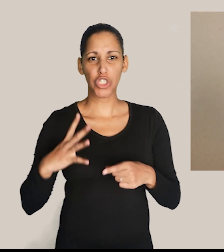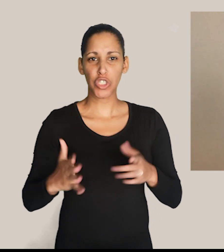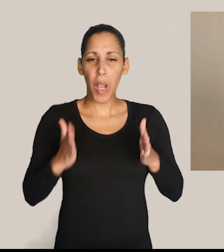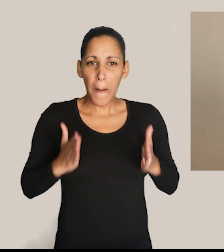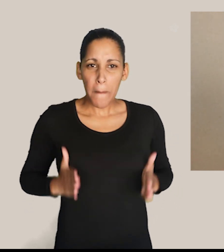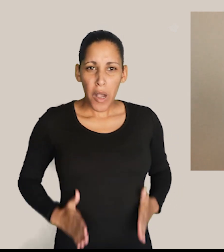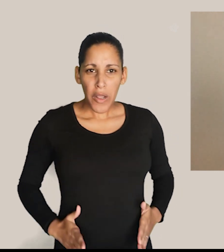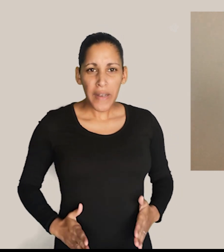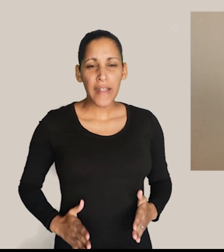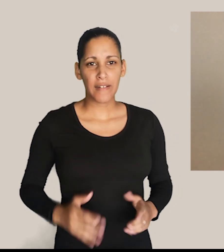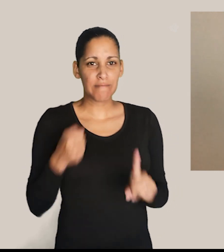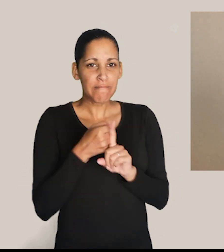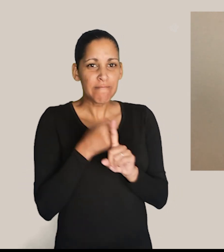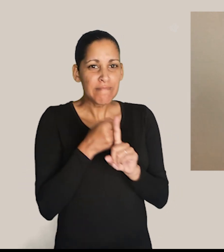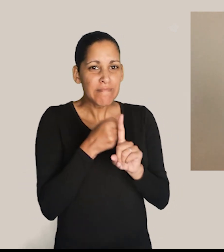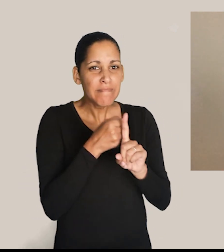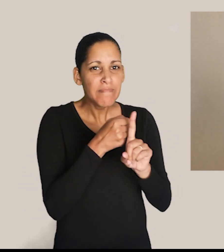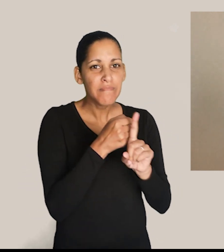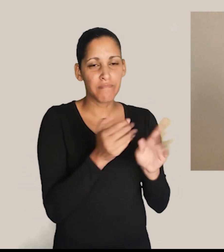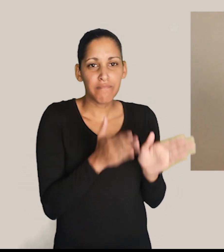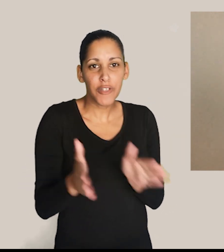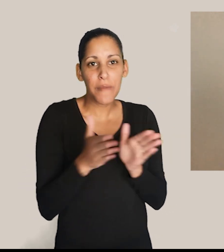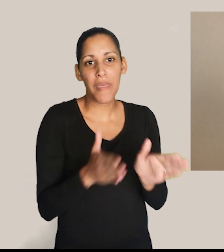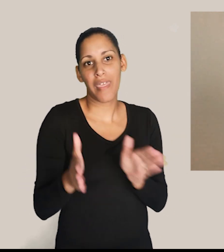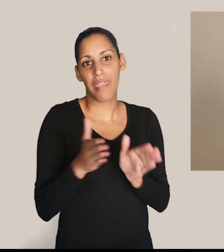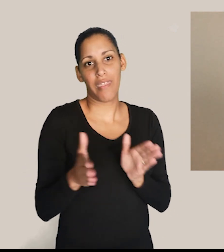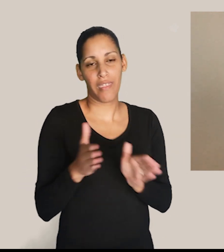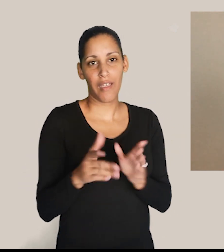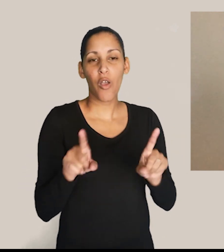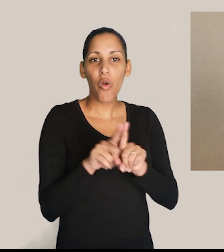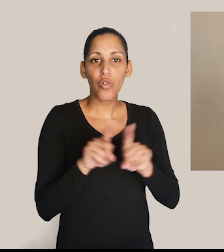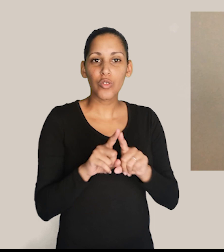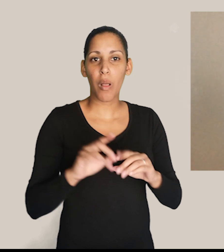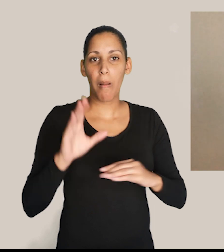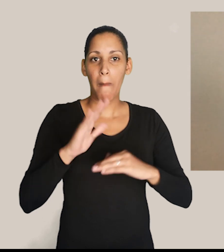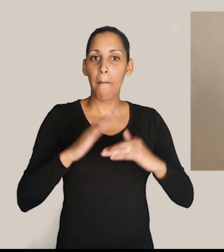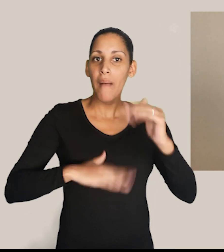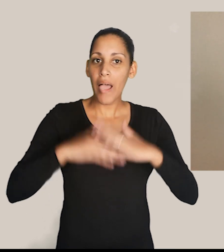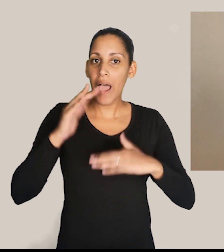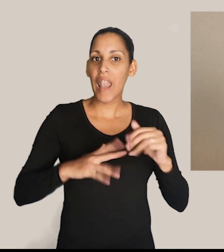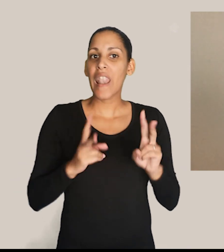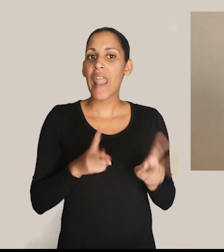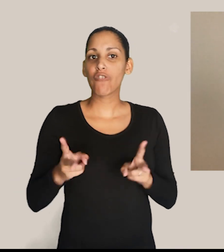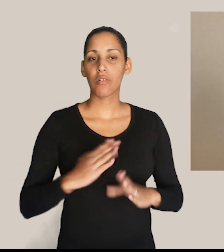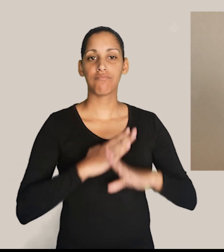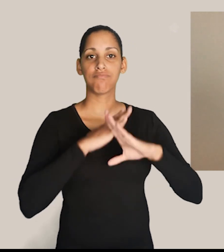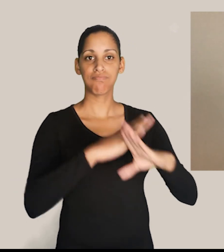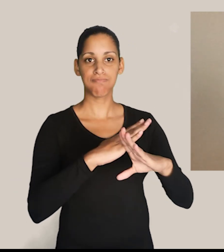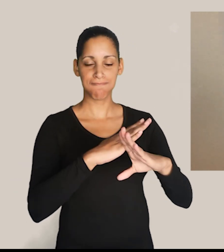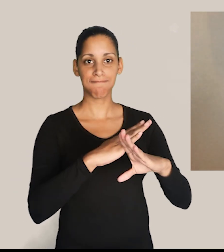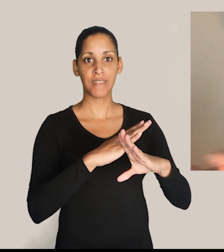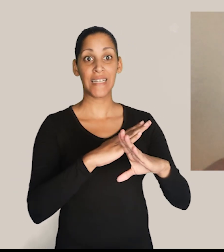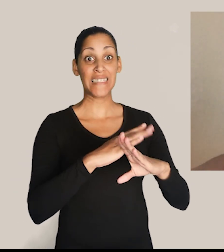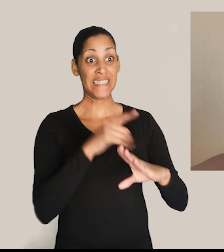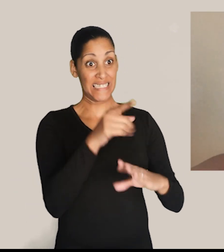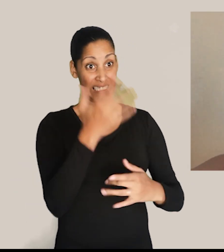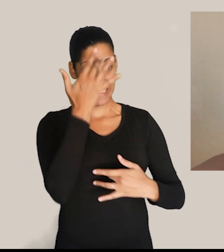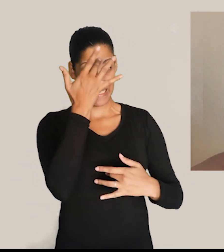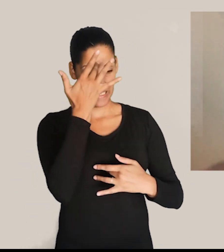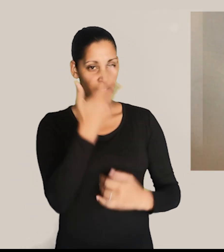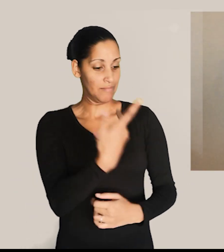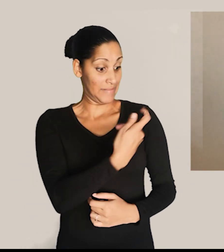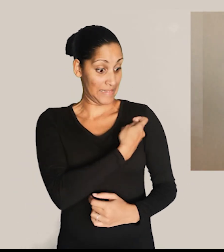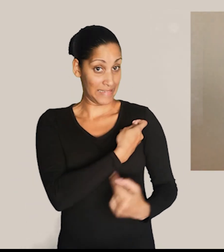how to recognize and fight the disease. It works with your body's natural defenses to build protection against the